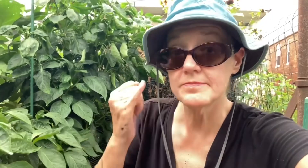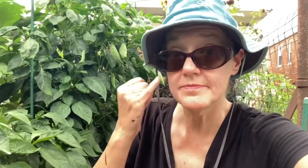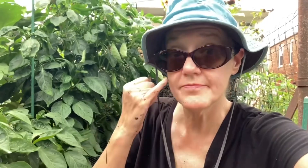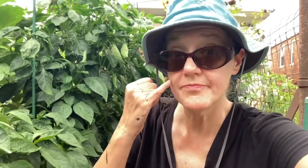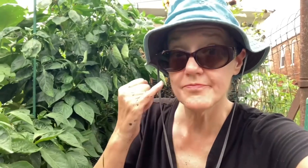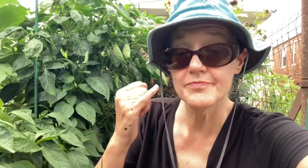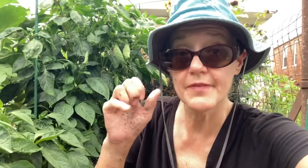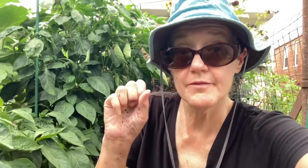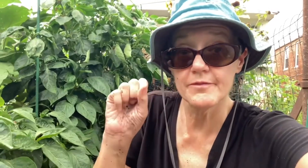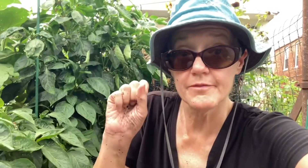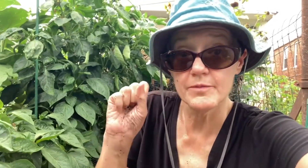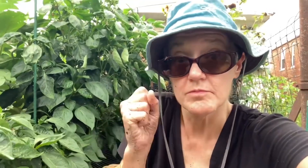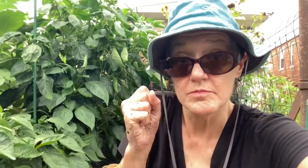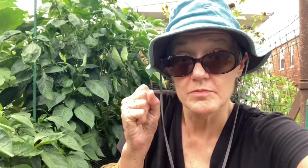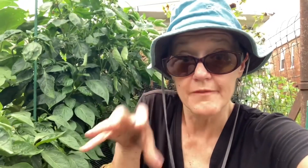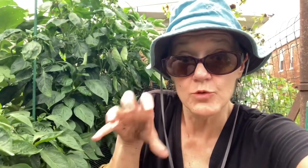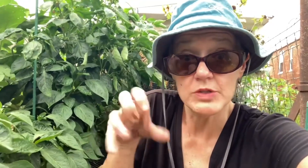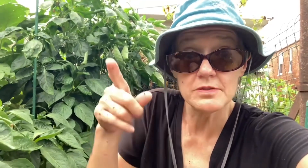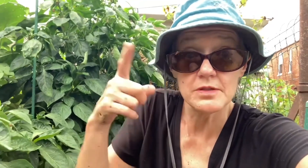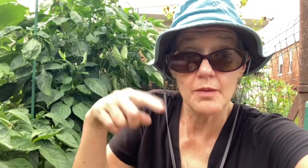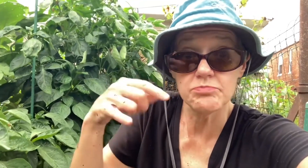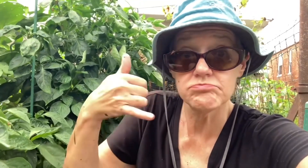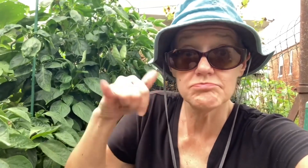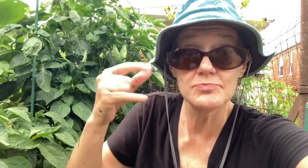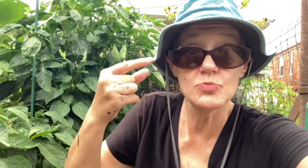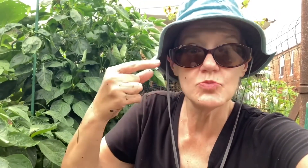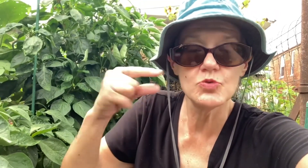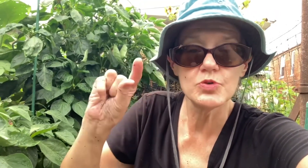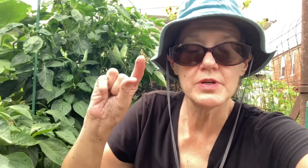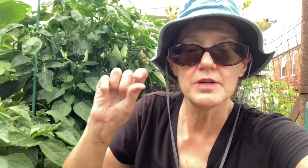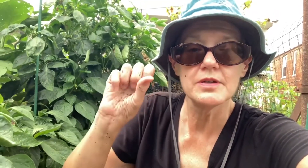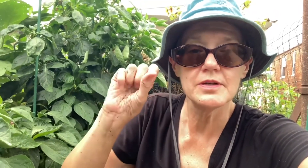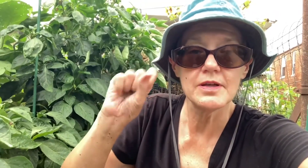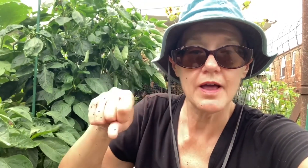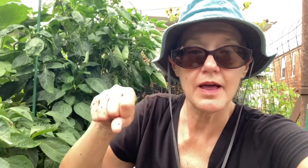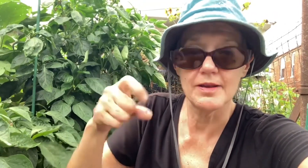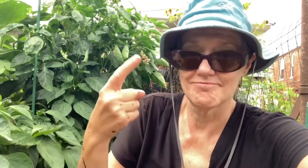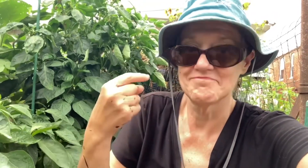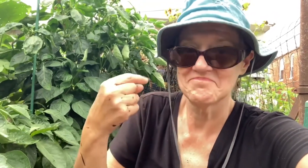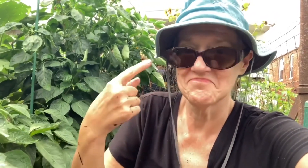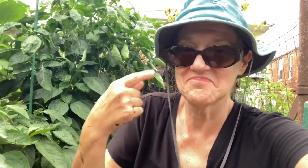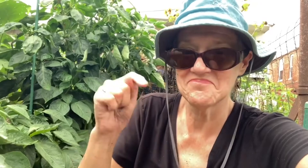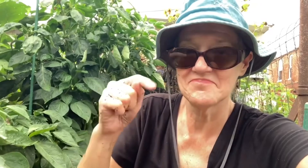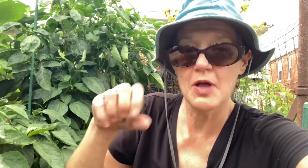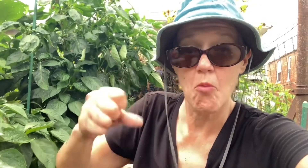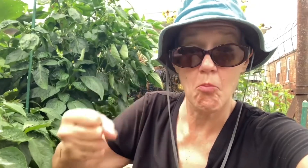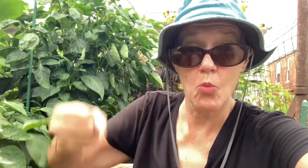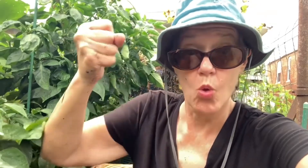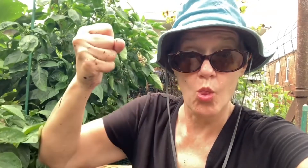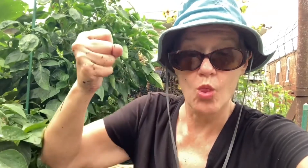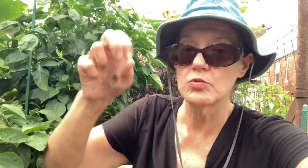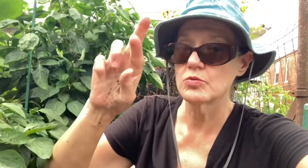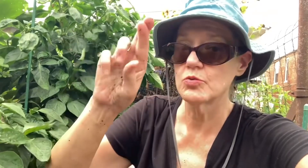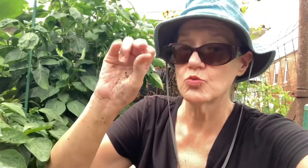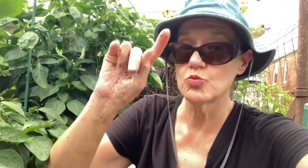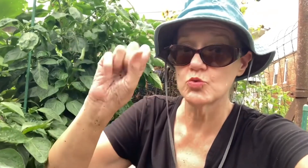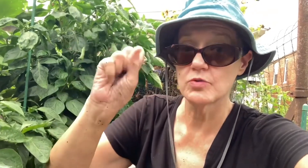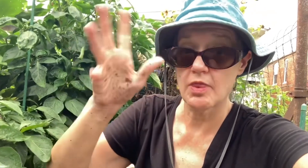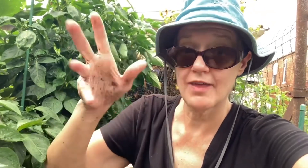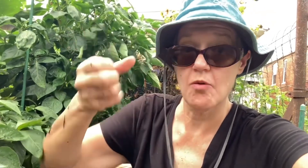and we'll have more fruit before the fall freeze. Now, if there's some that are still green before the